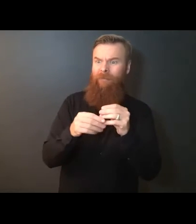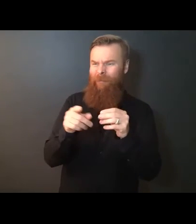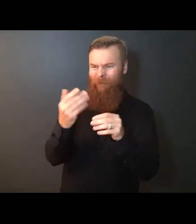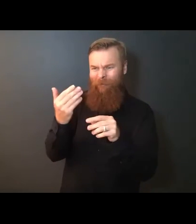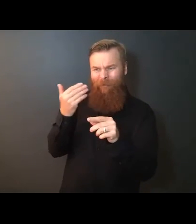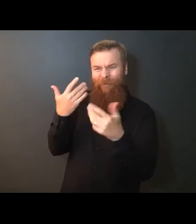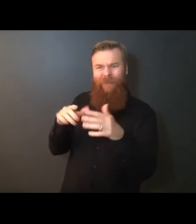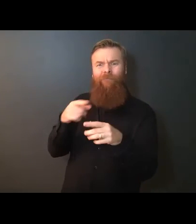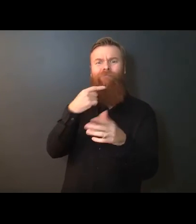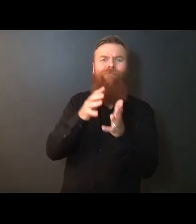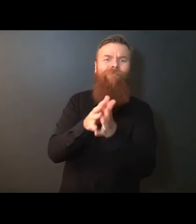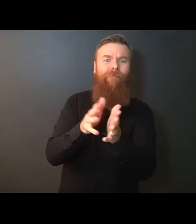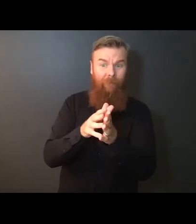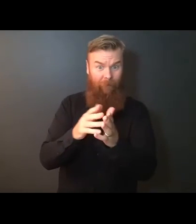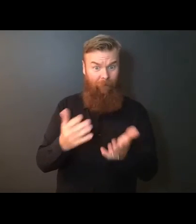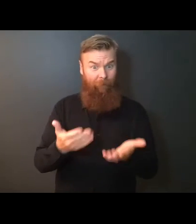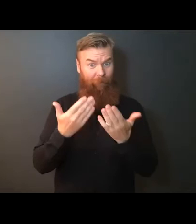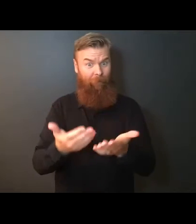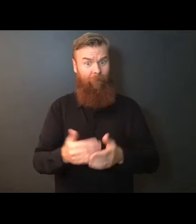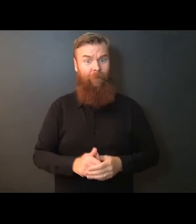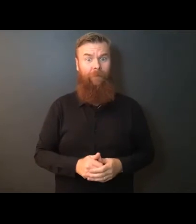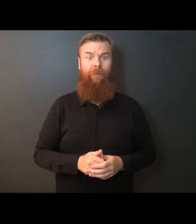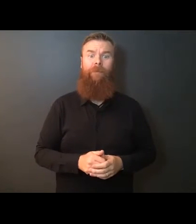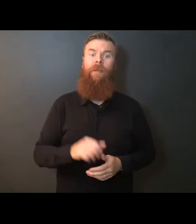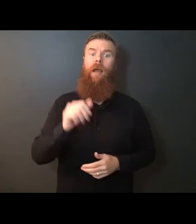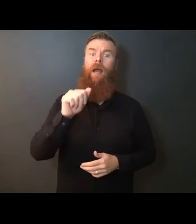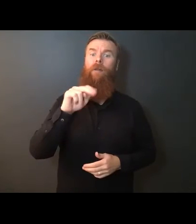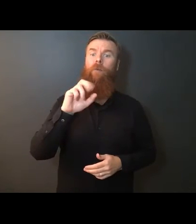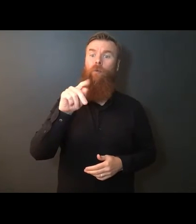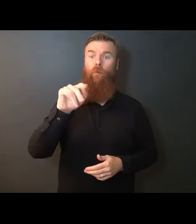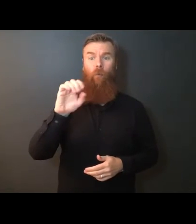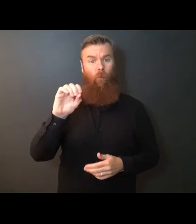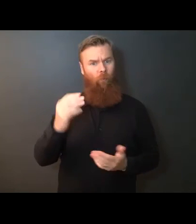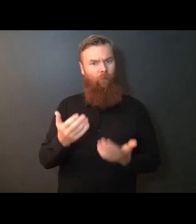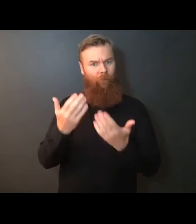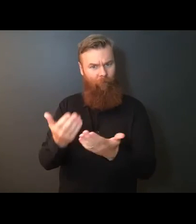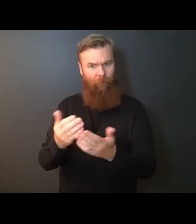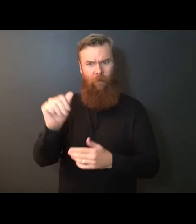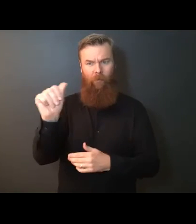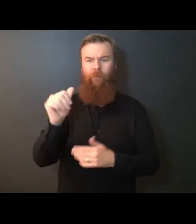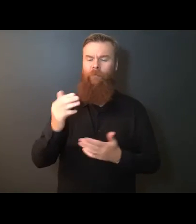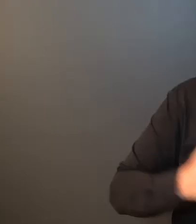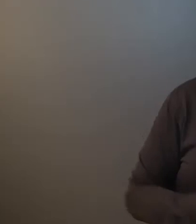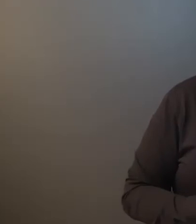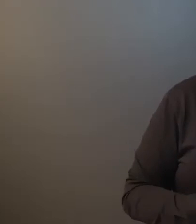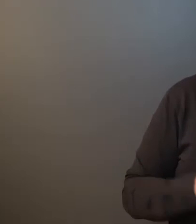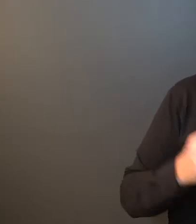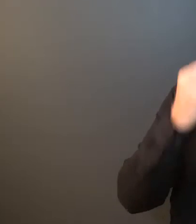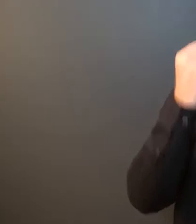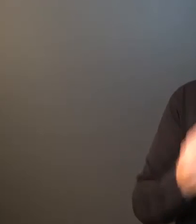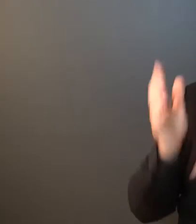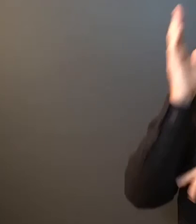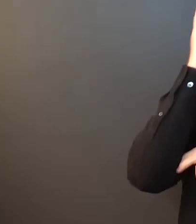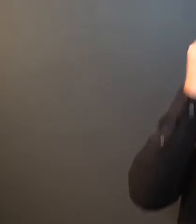Antonio Palma, who is our last speaker for today. So Antonio is part